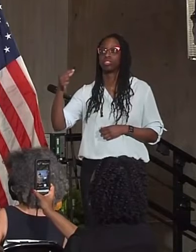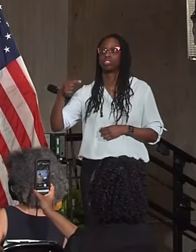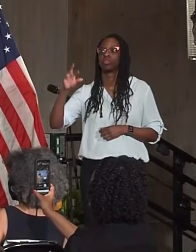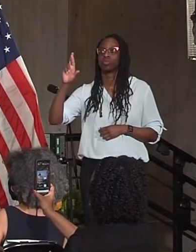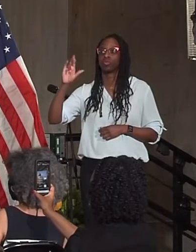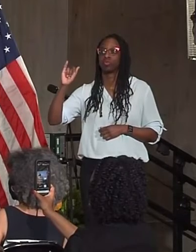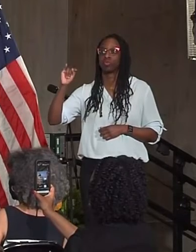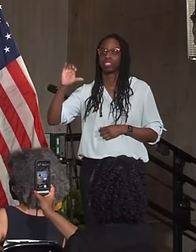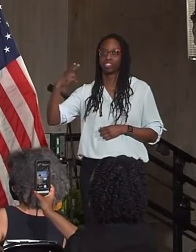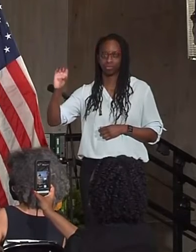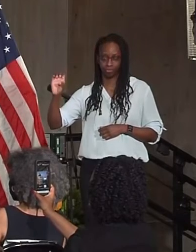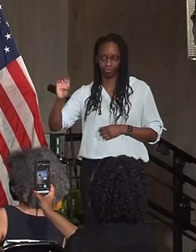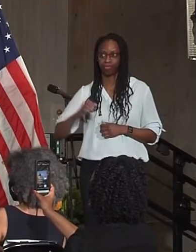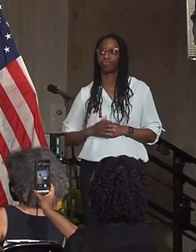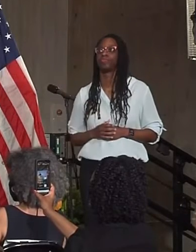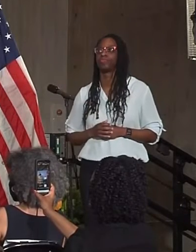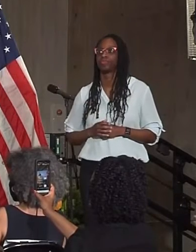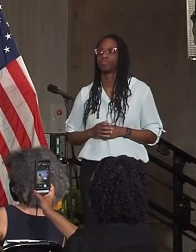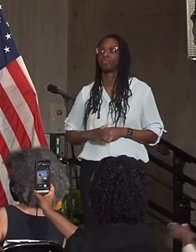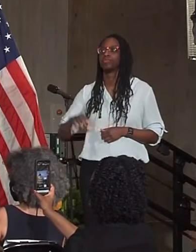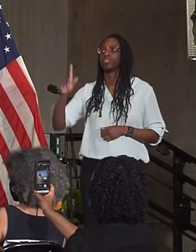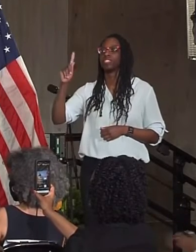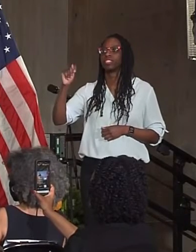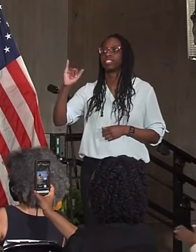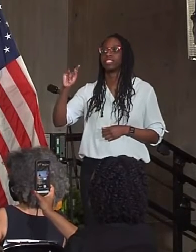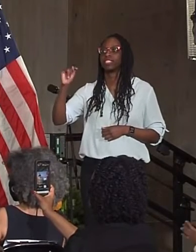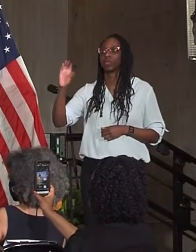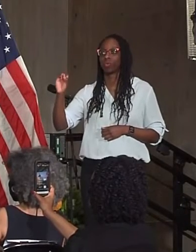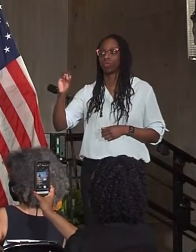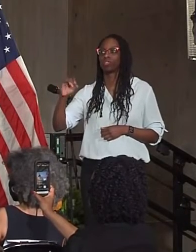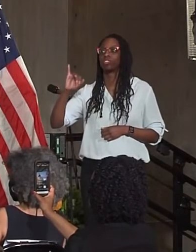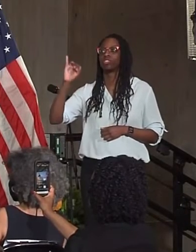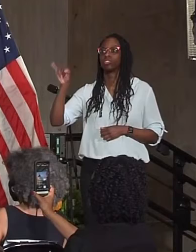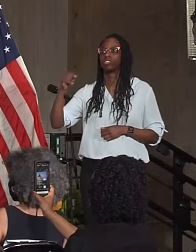and Tito Jackson, to name a few.